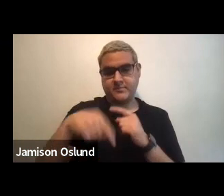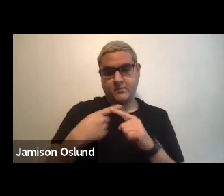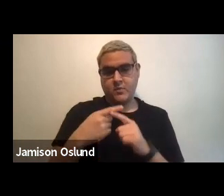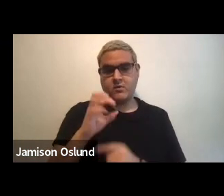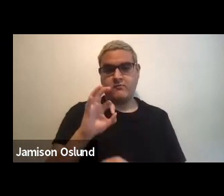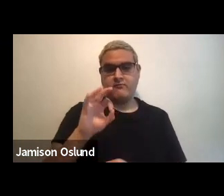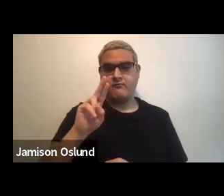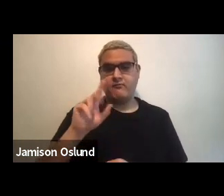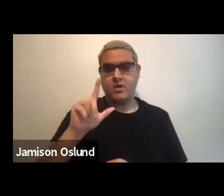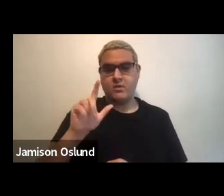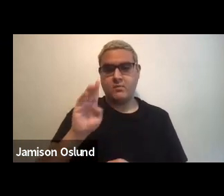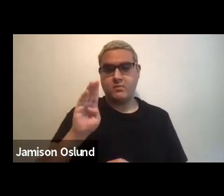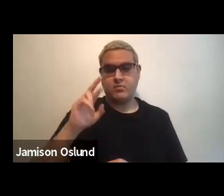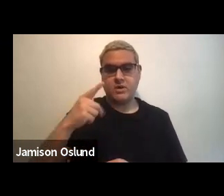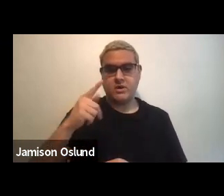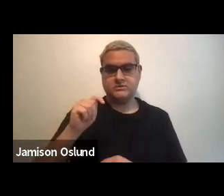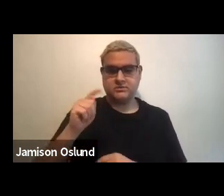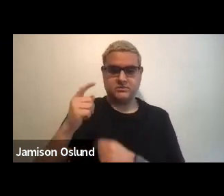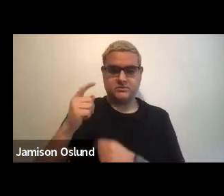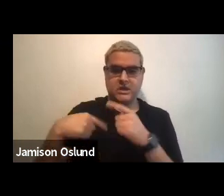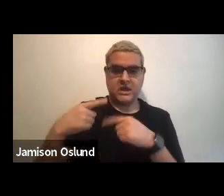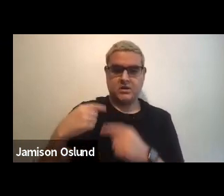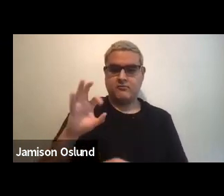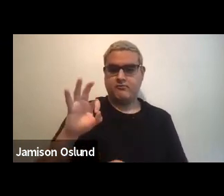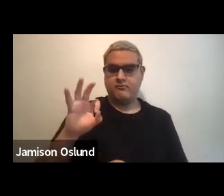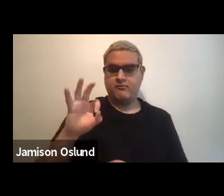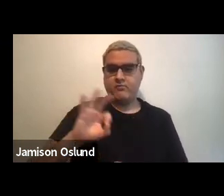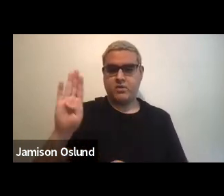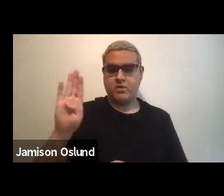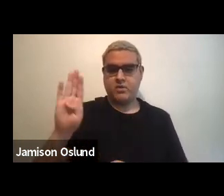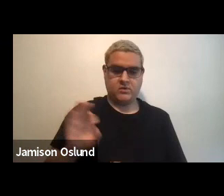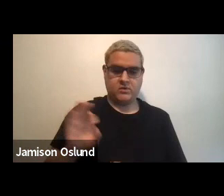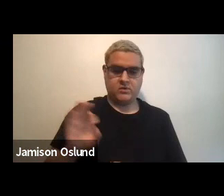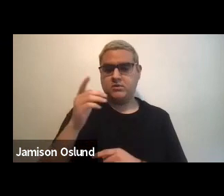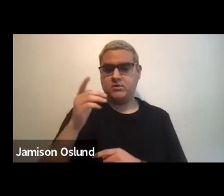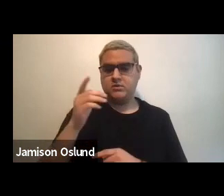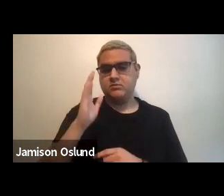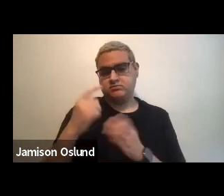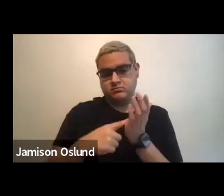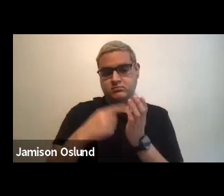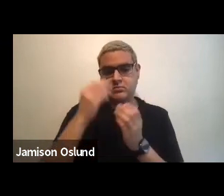University. This session, we'll be talking about the Fulbright program,